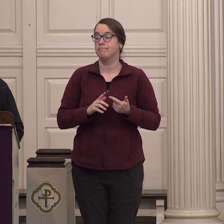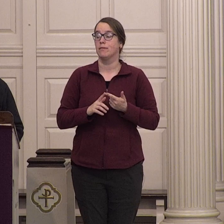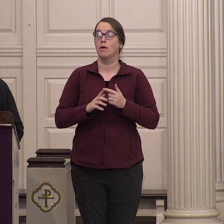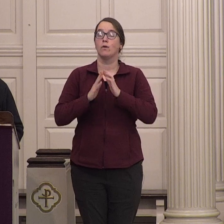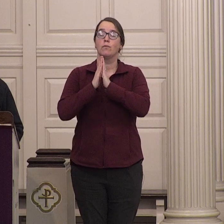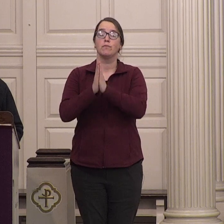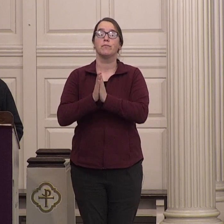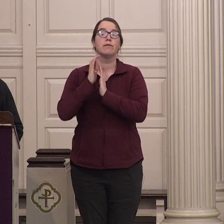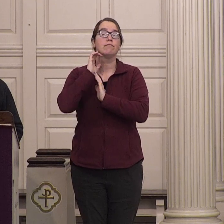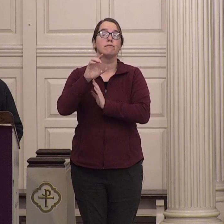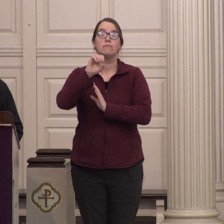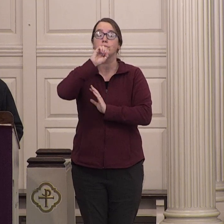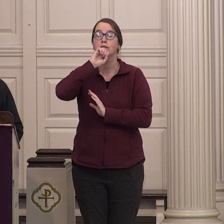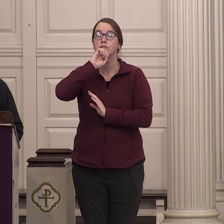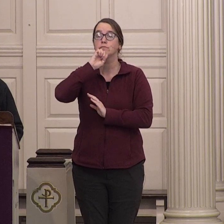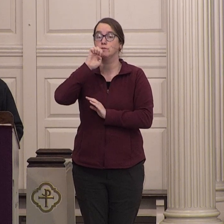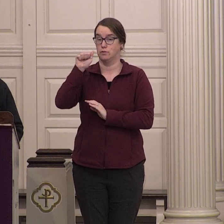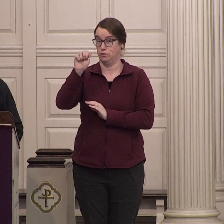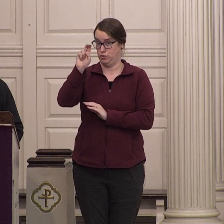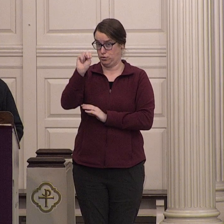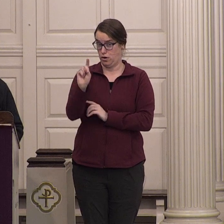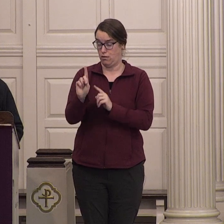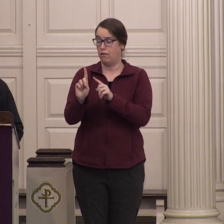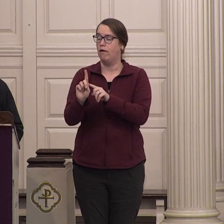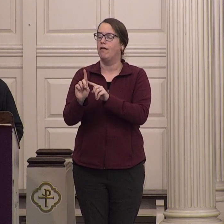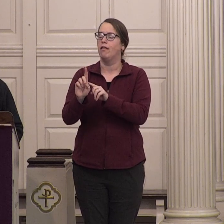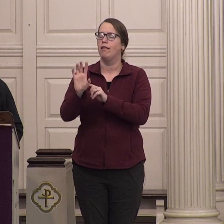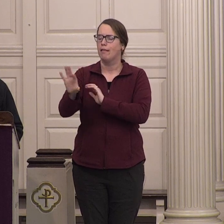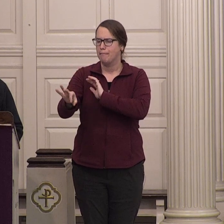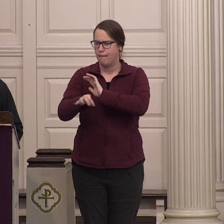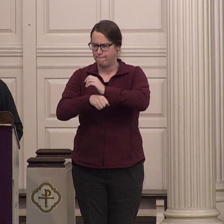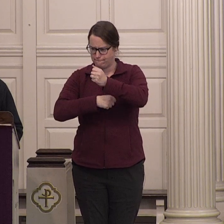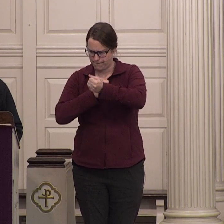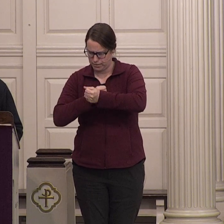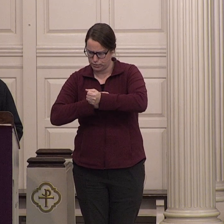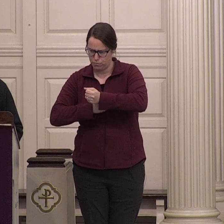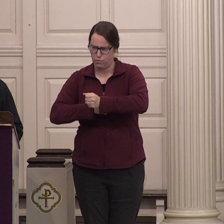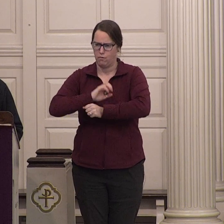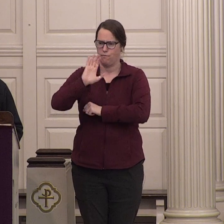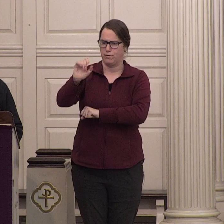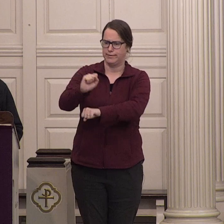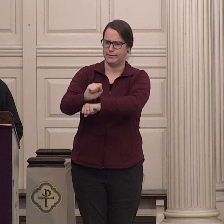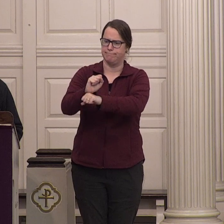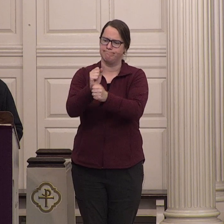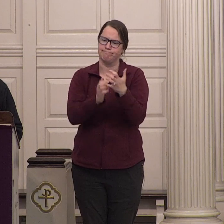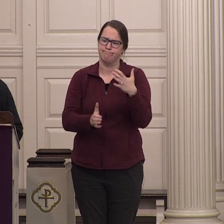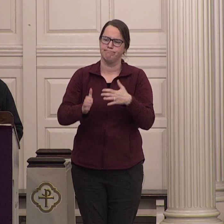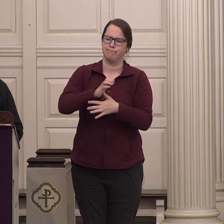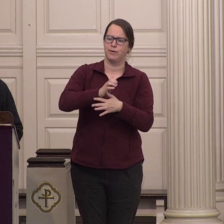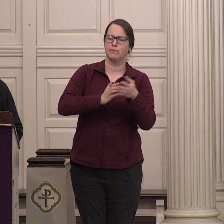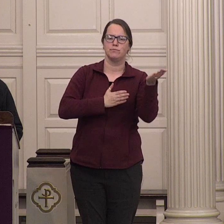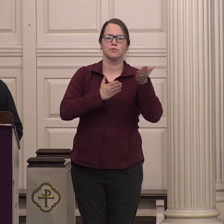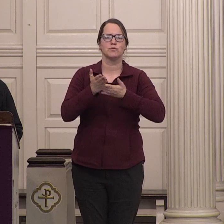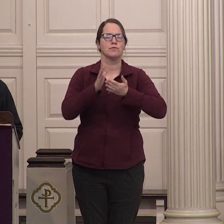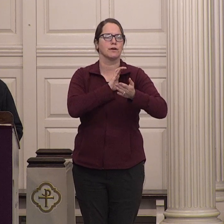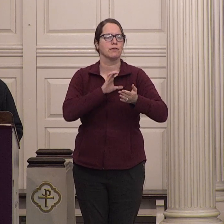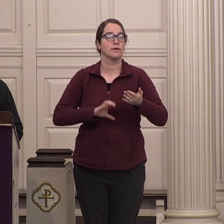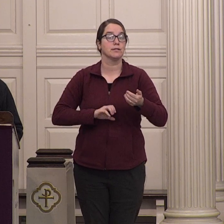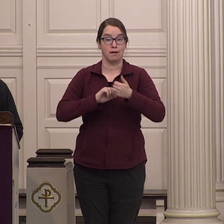for Bishop Sean, that he find support for his efforts to prioritize service to Christ by serving